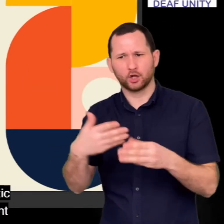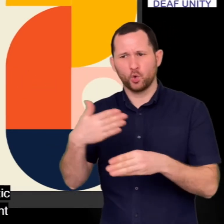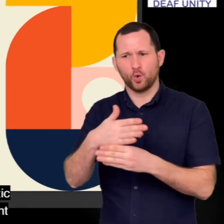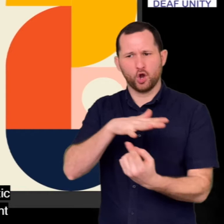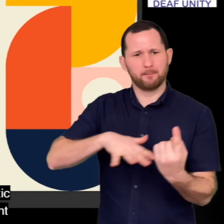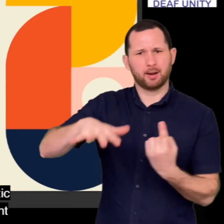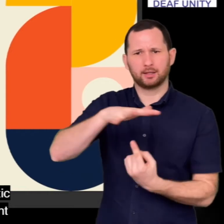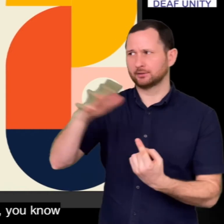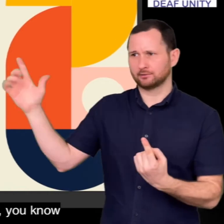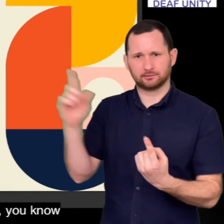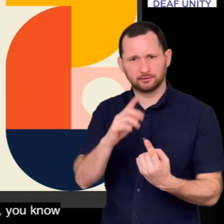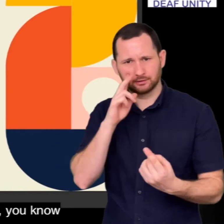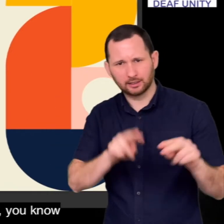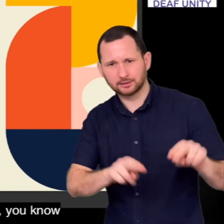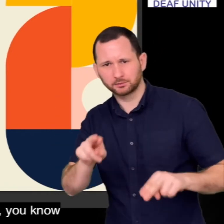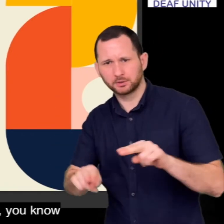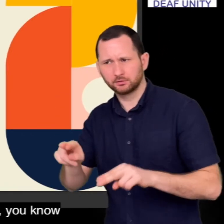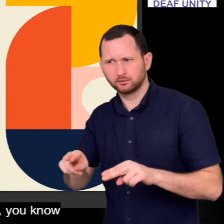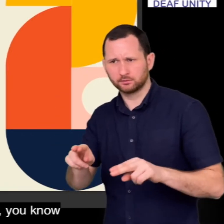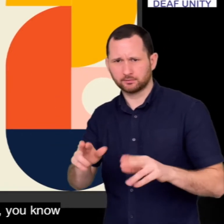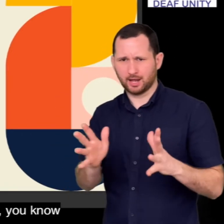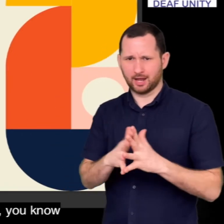assessment. This is quite important.